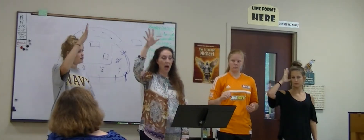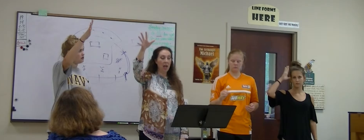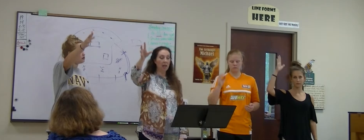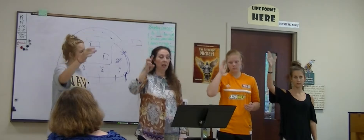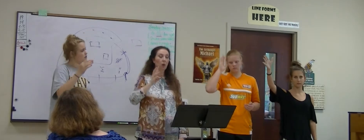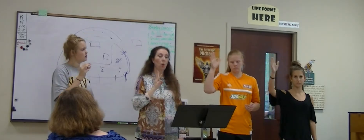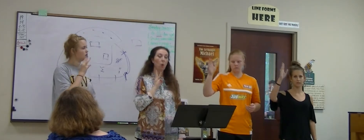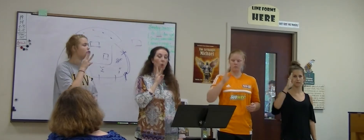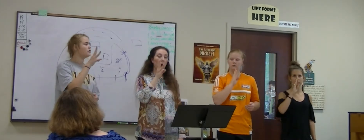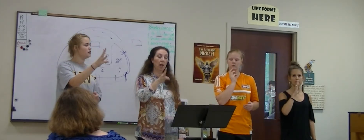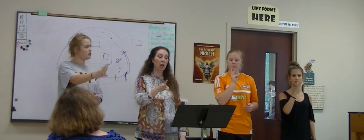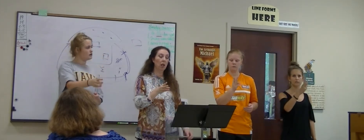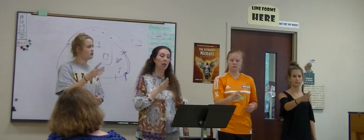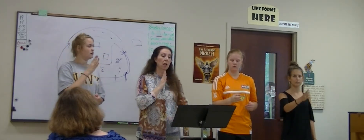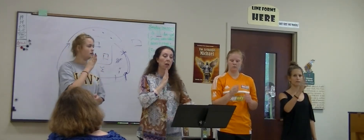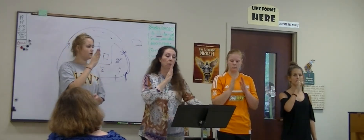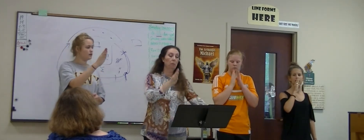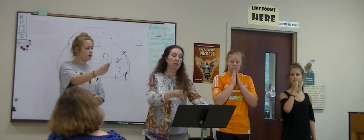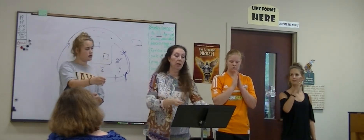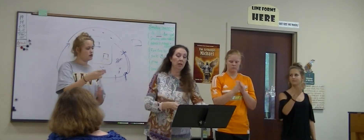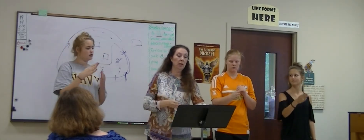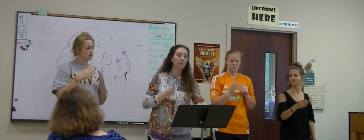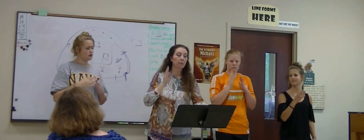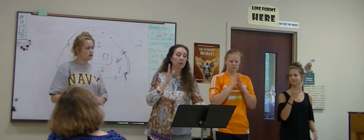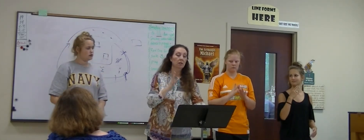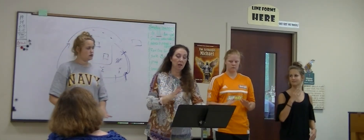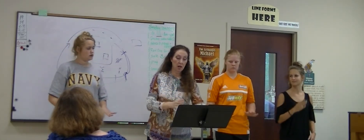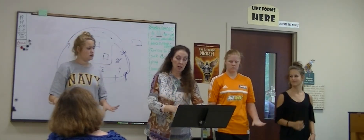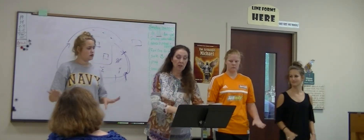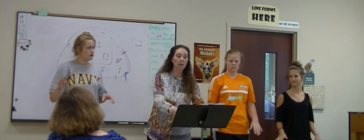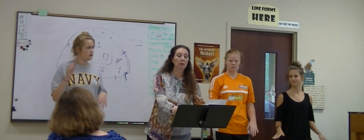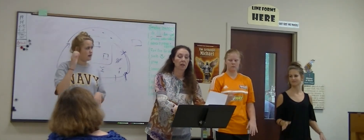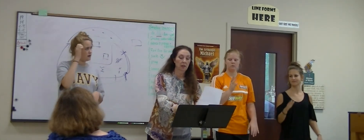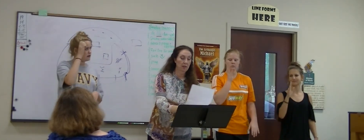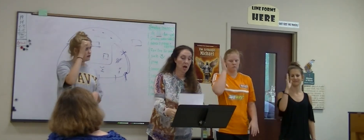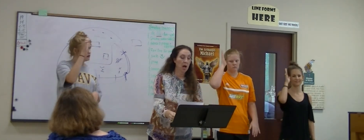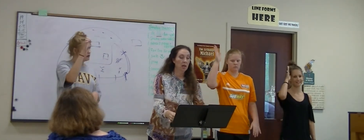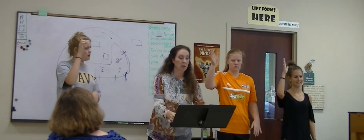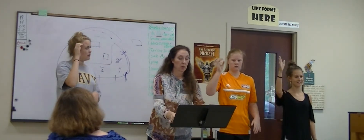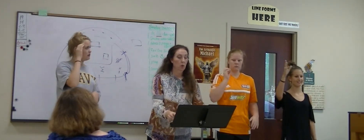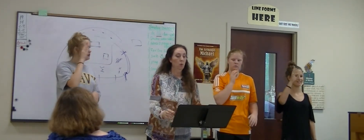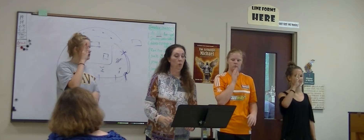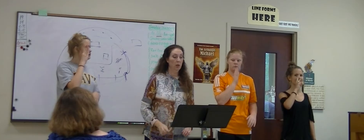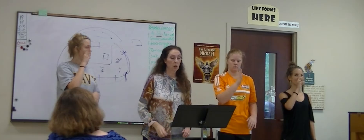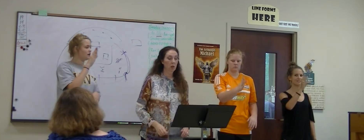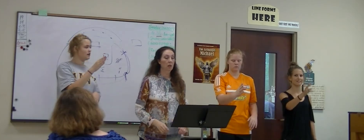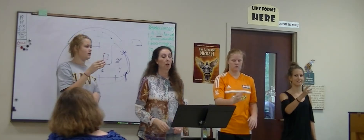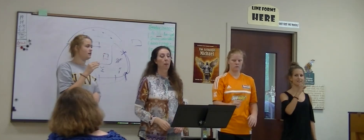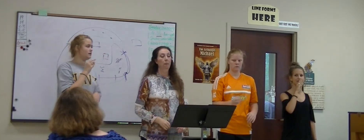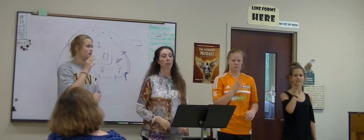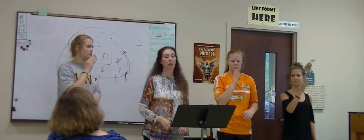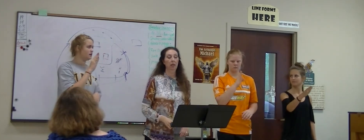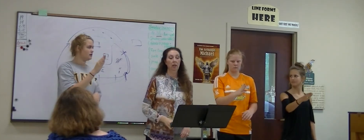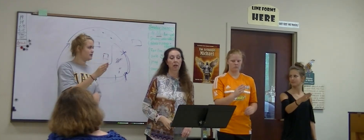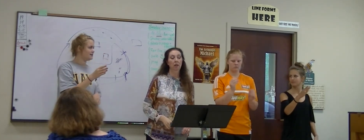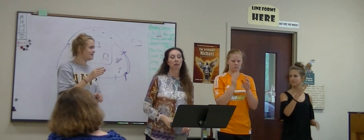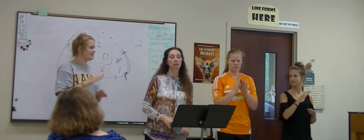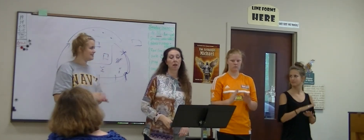thy will be done, thy will be